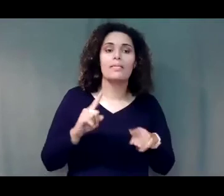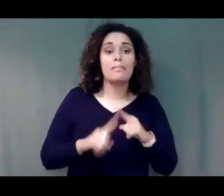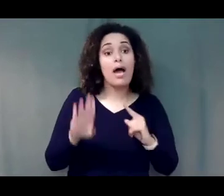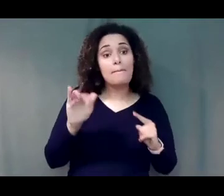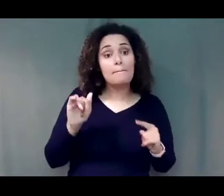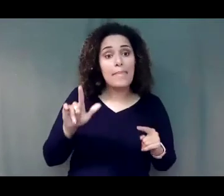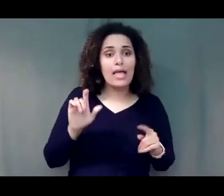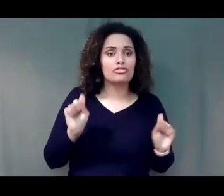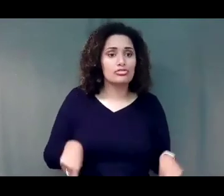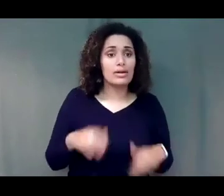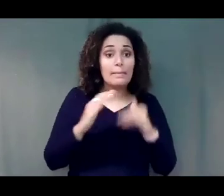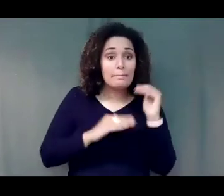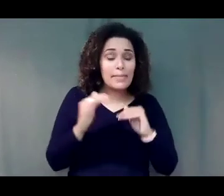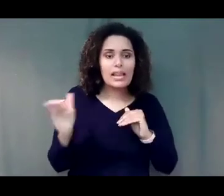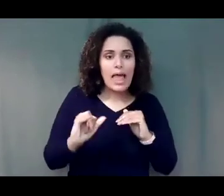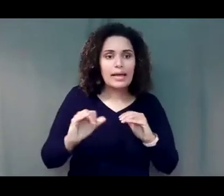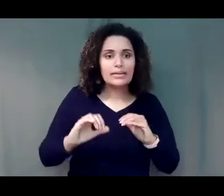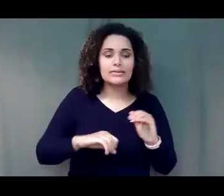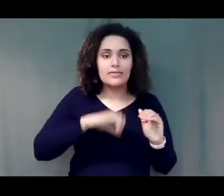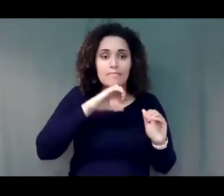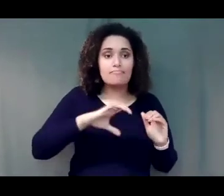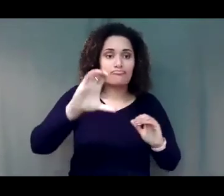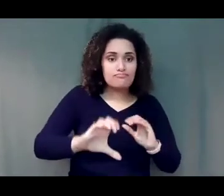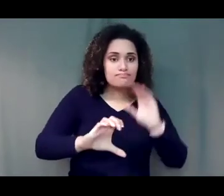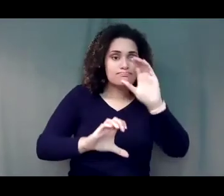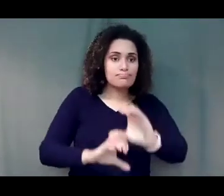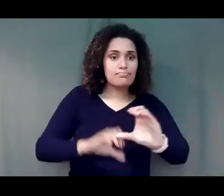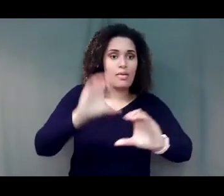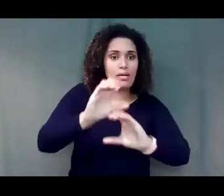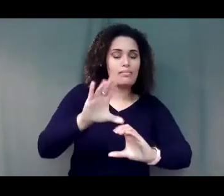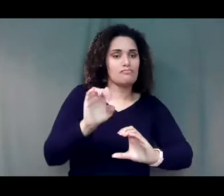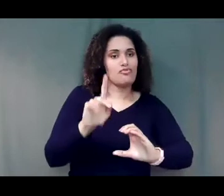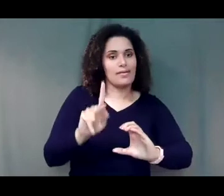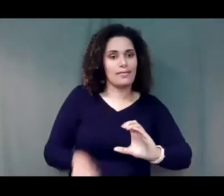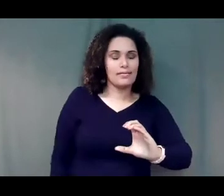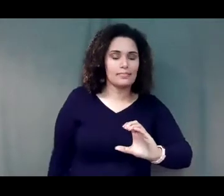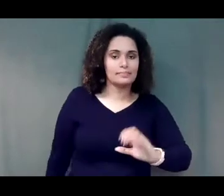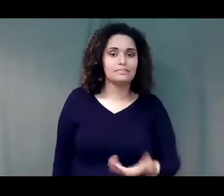and build with it as though it were a brick and very quickly build a structure of a building. So